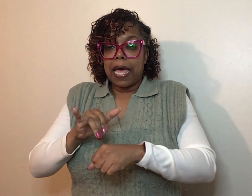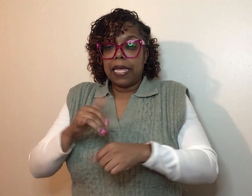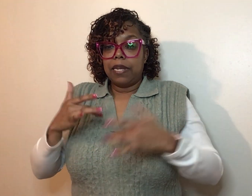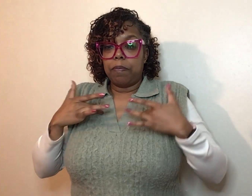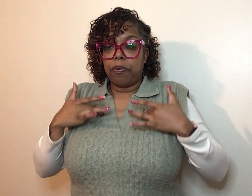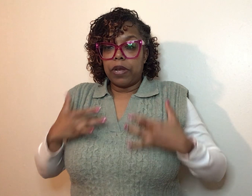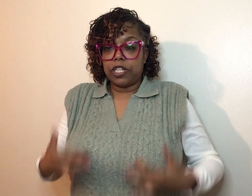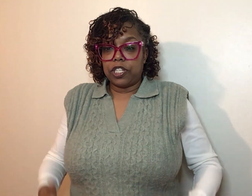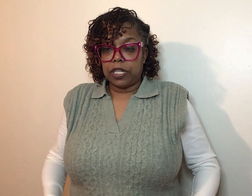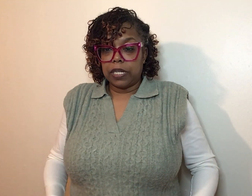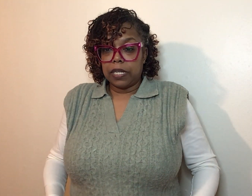by depression.